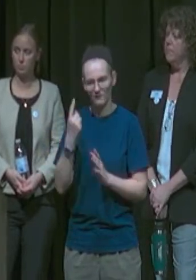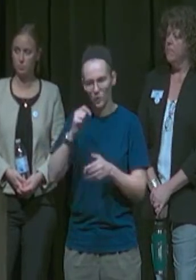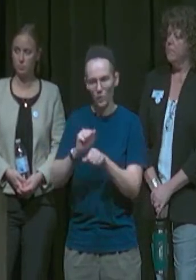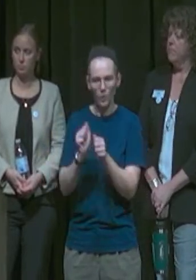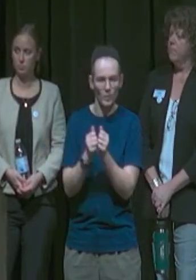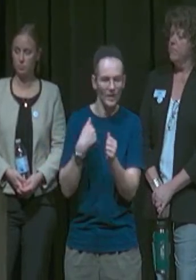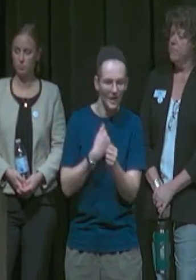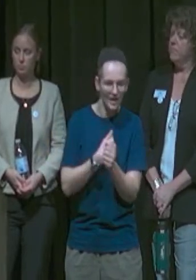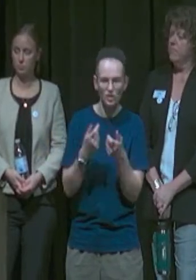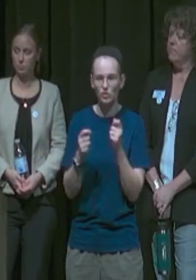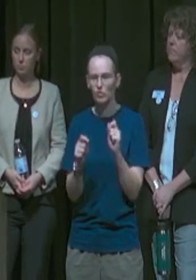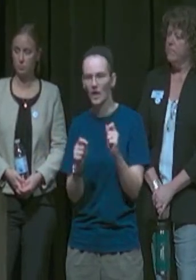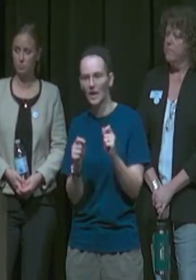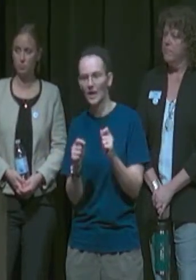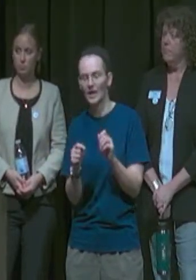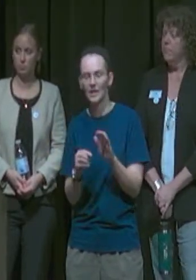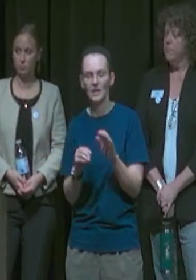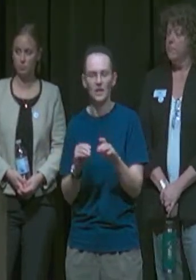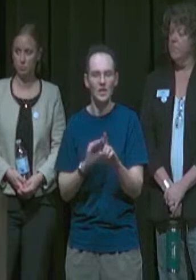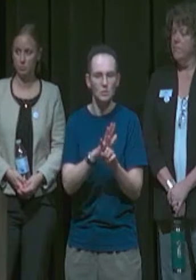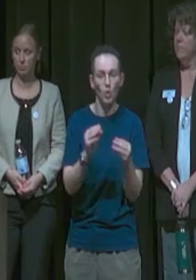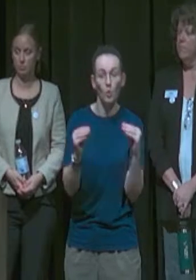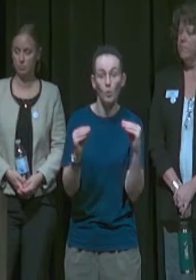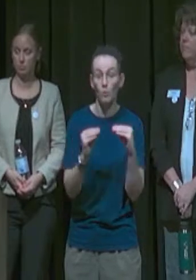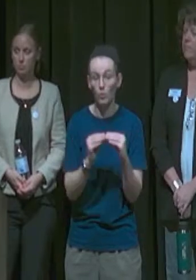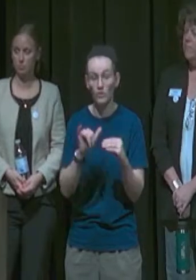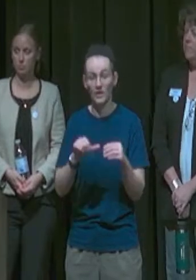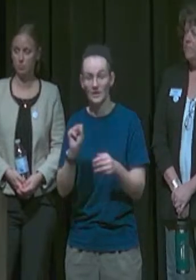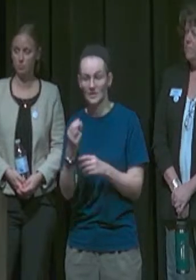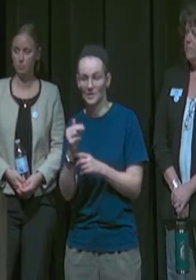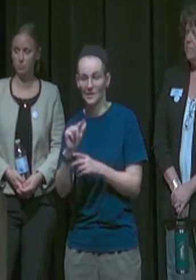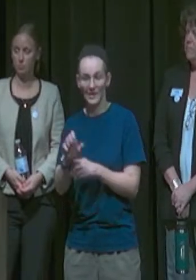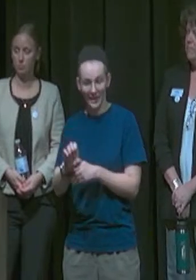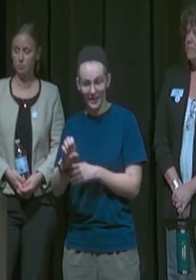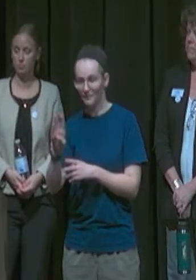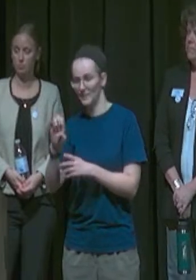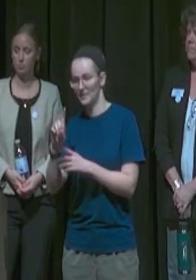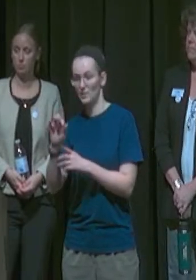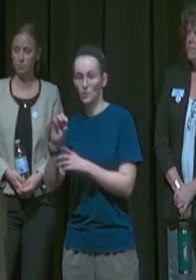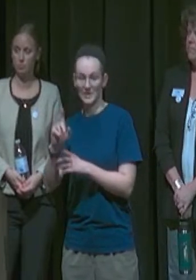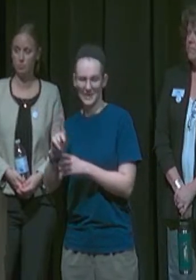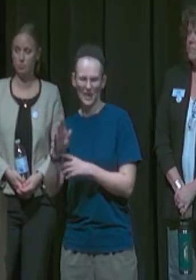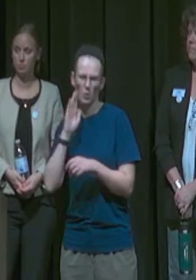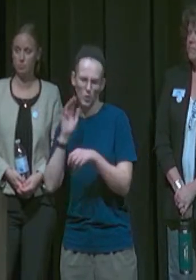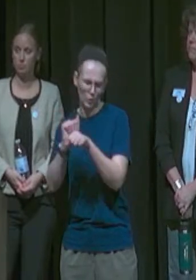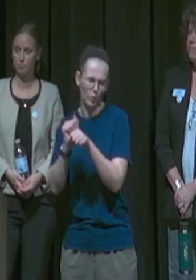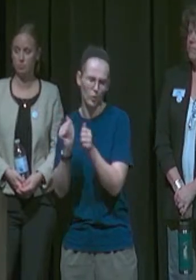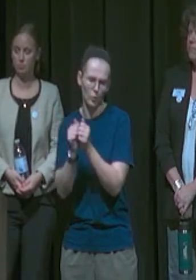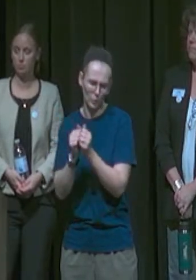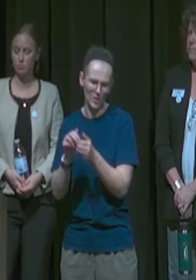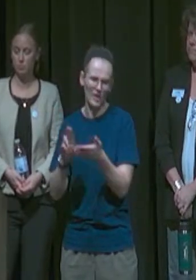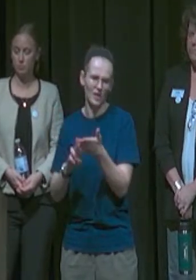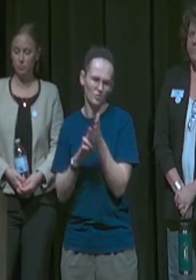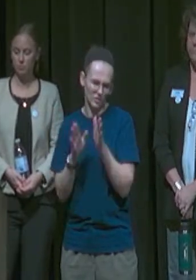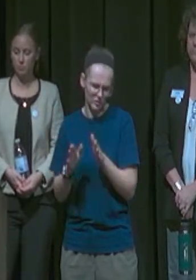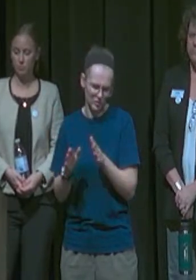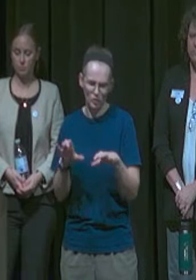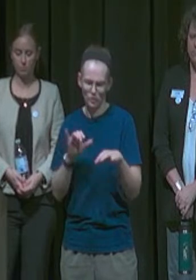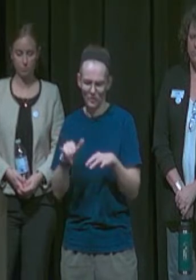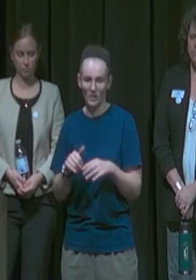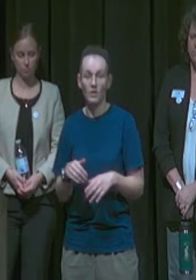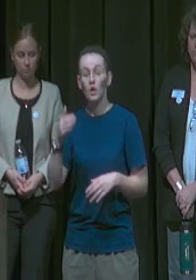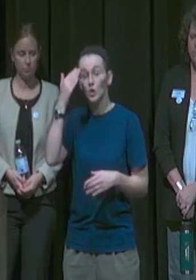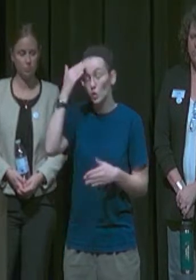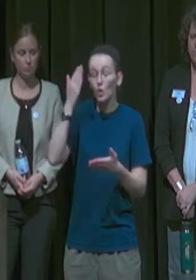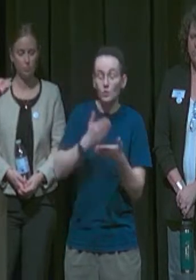to try and expose some more of that shale, that bedrock there, we'll work with them to do that. So we know some of it, you